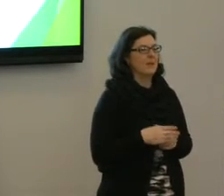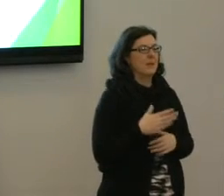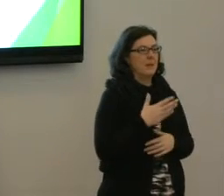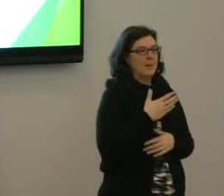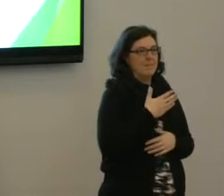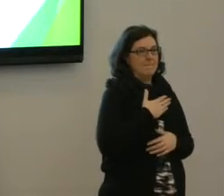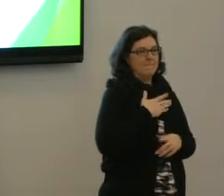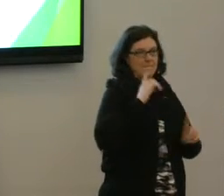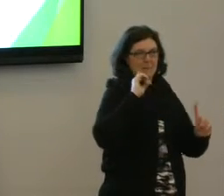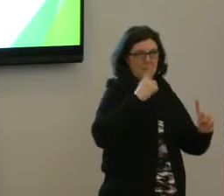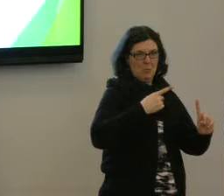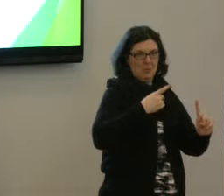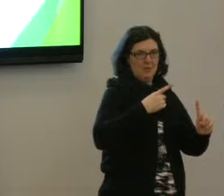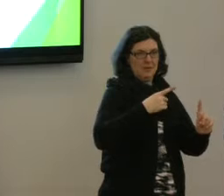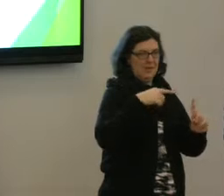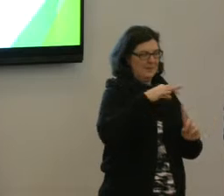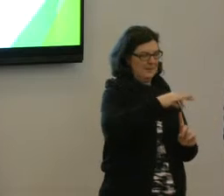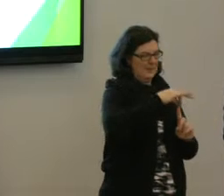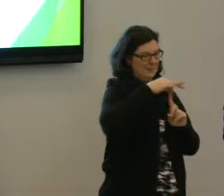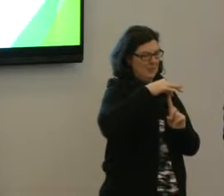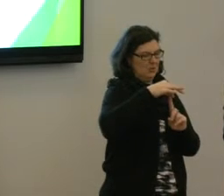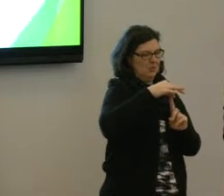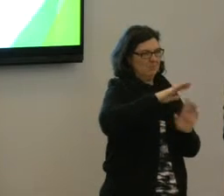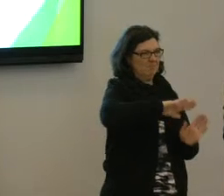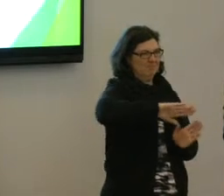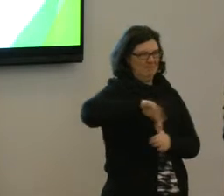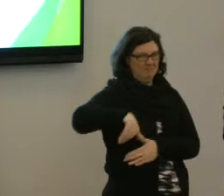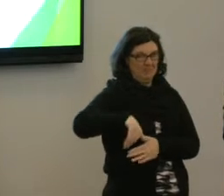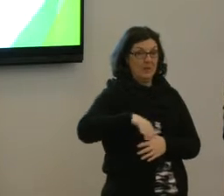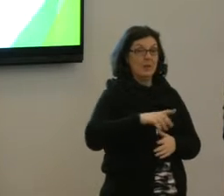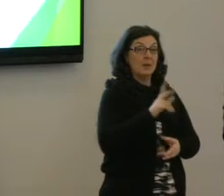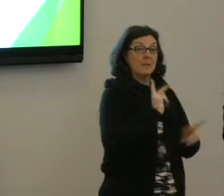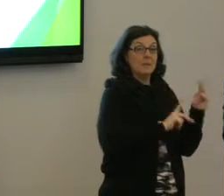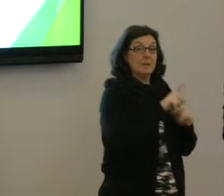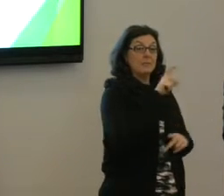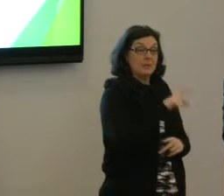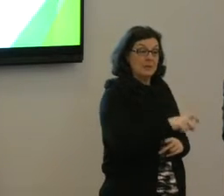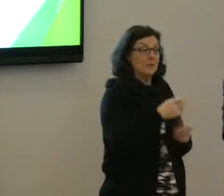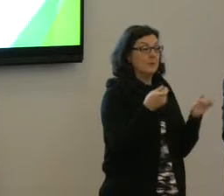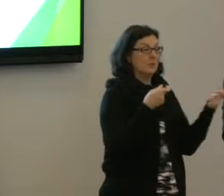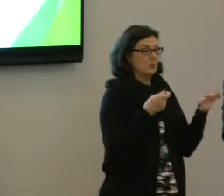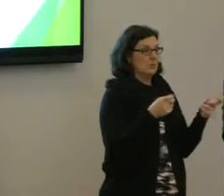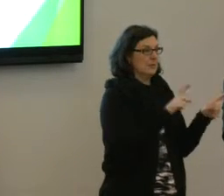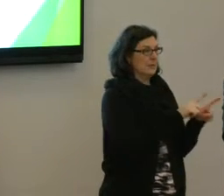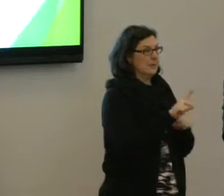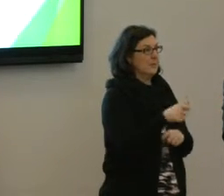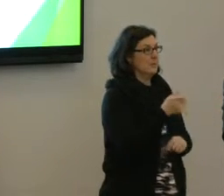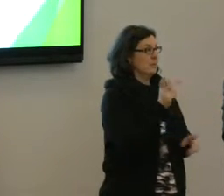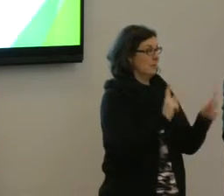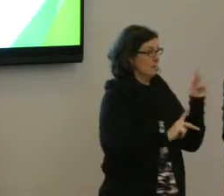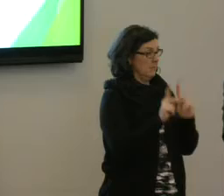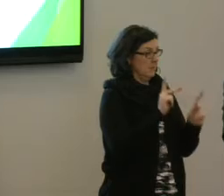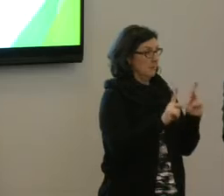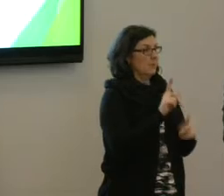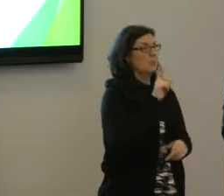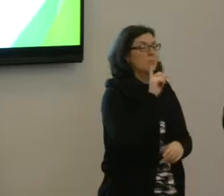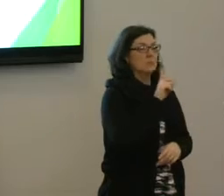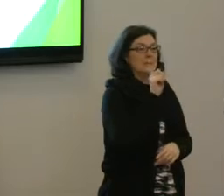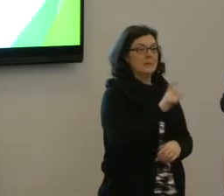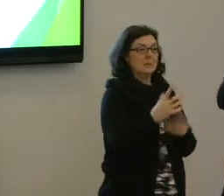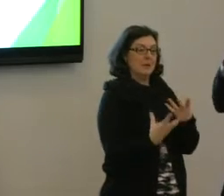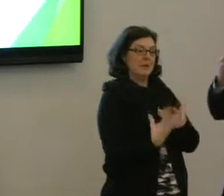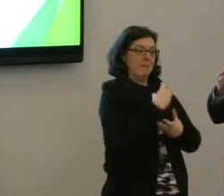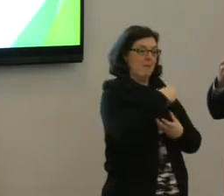that special and just to say, no, what people most need is to be treated typically and to be part of, just